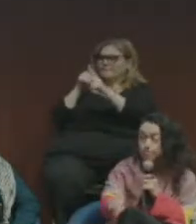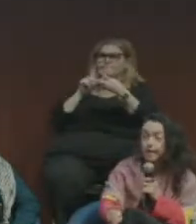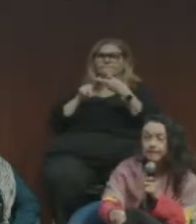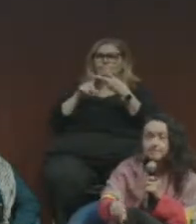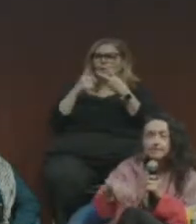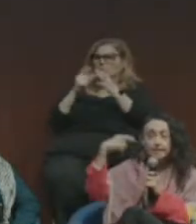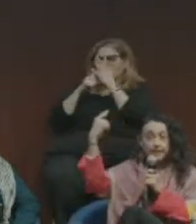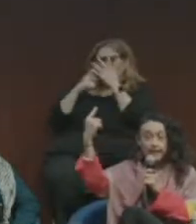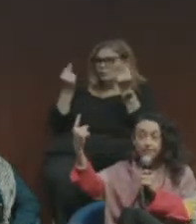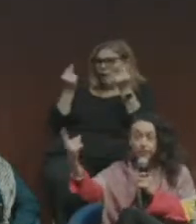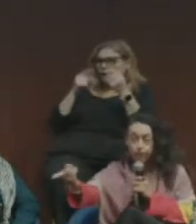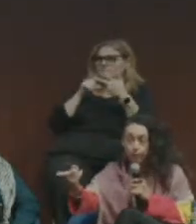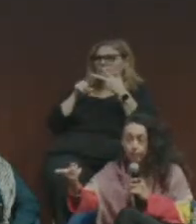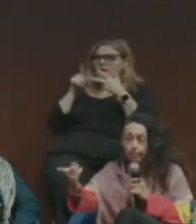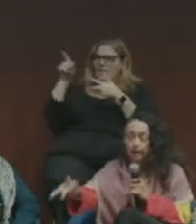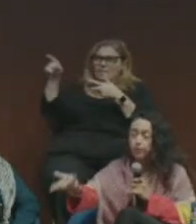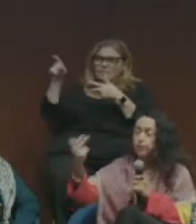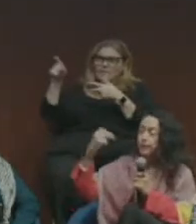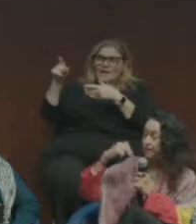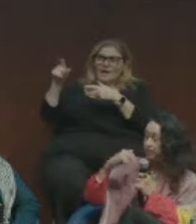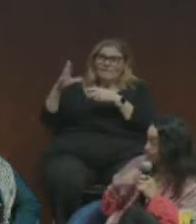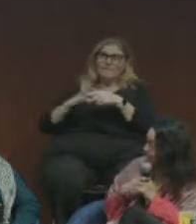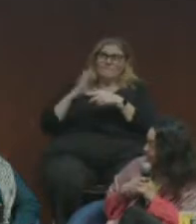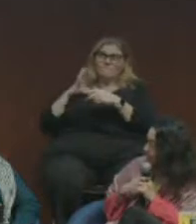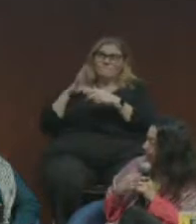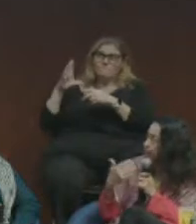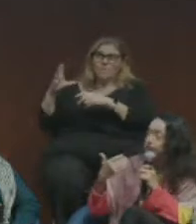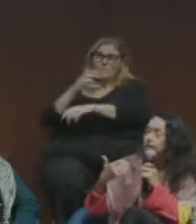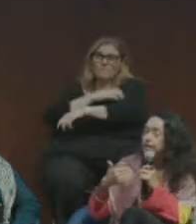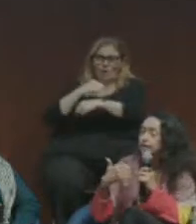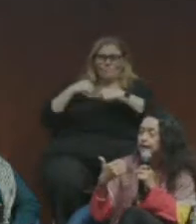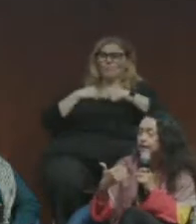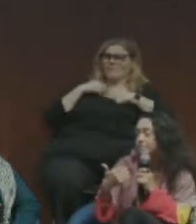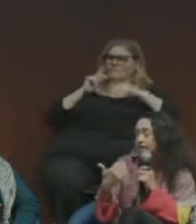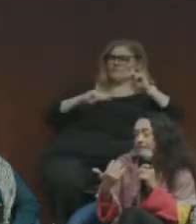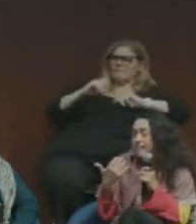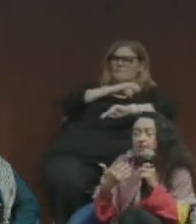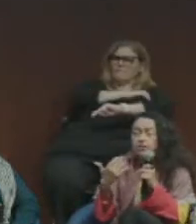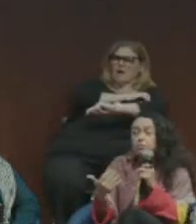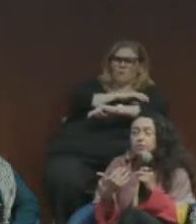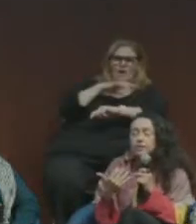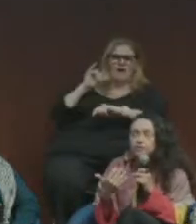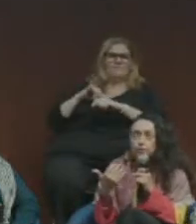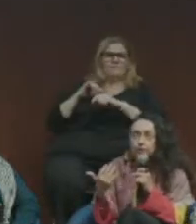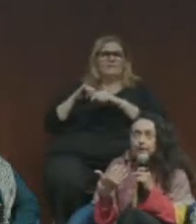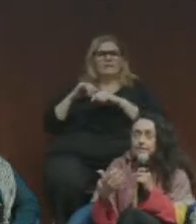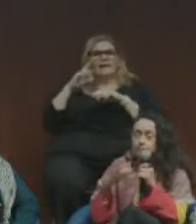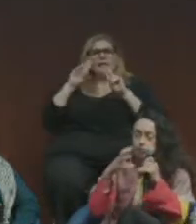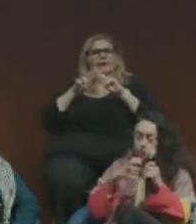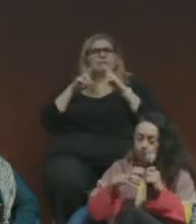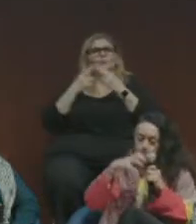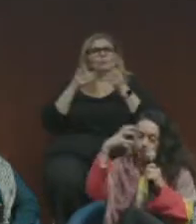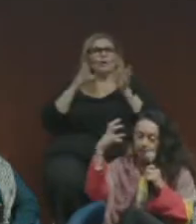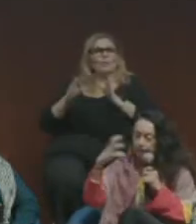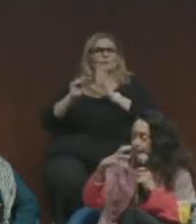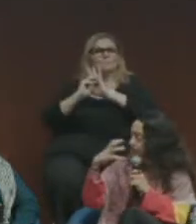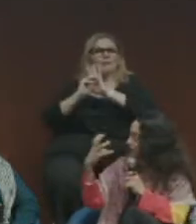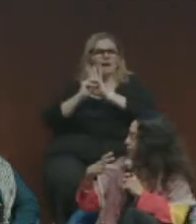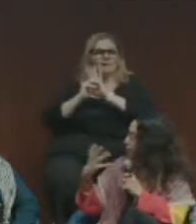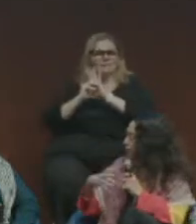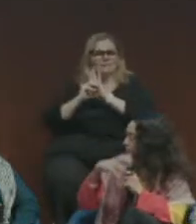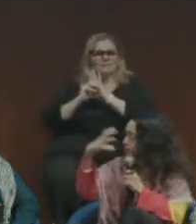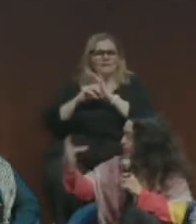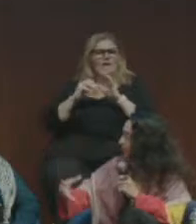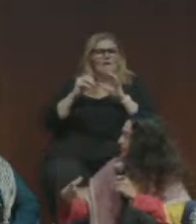are the demands? They have the formal power, we have the people power, kind of like a union organizing model. You pull it out of